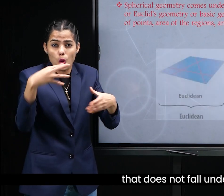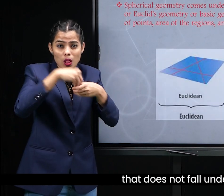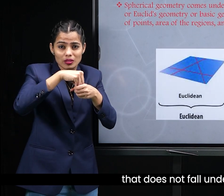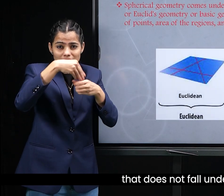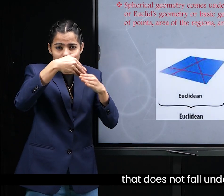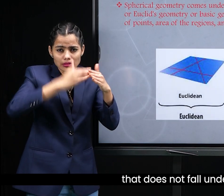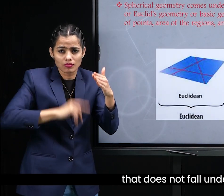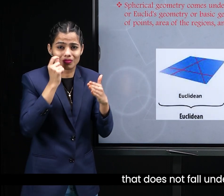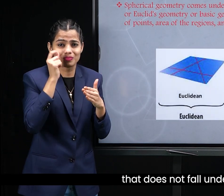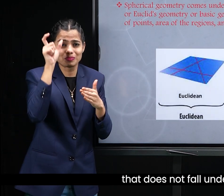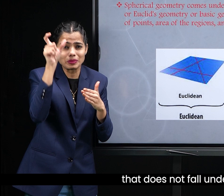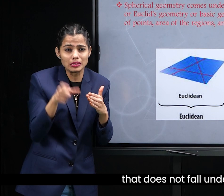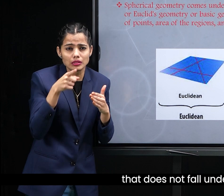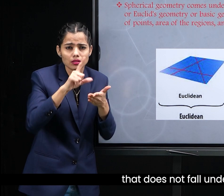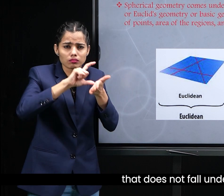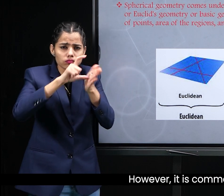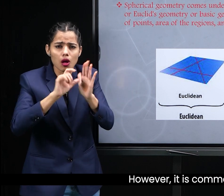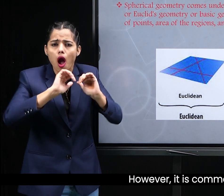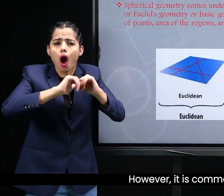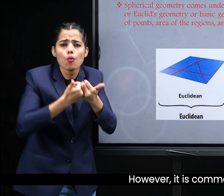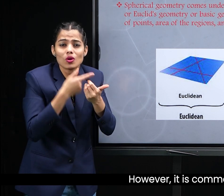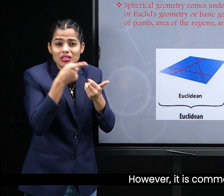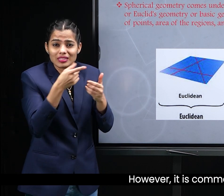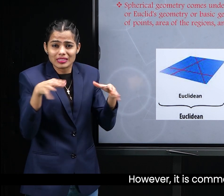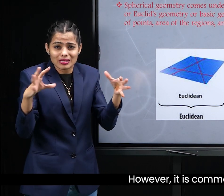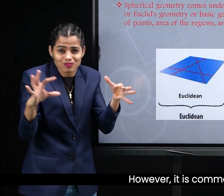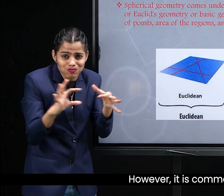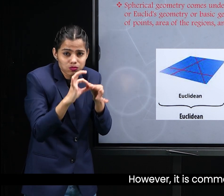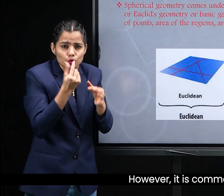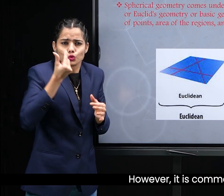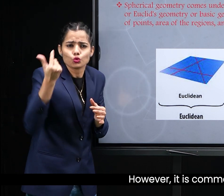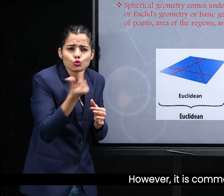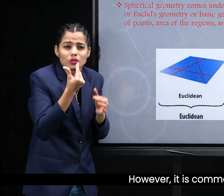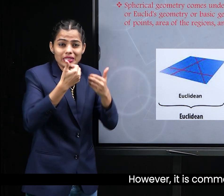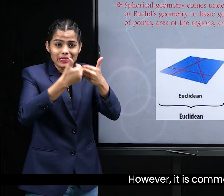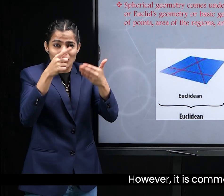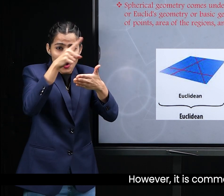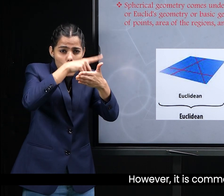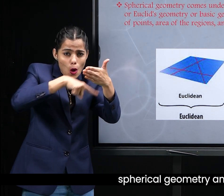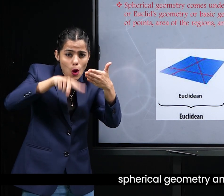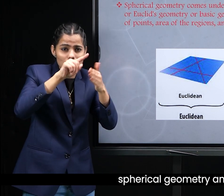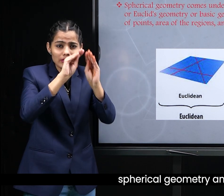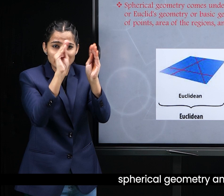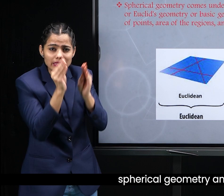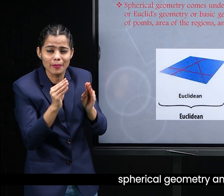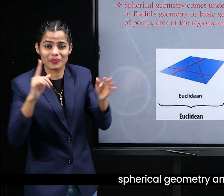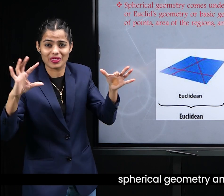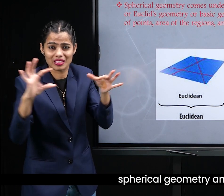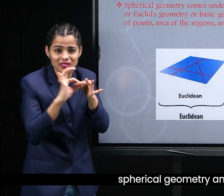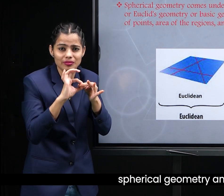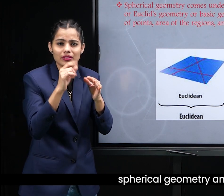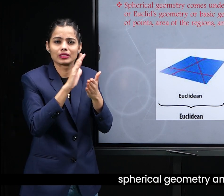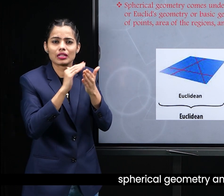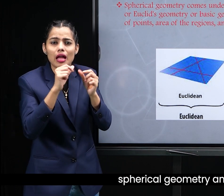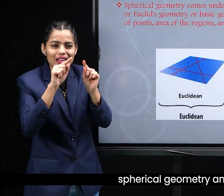not fall under Euclidean geometry. However, it is commonly used to describe spherical geometry